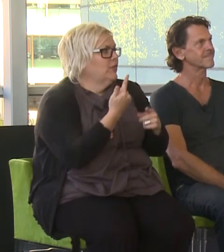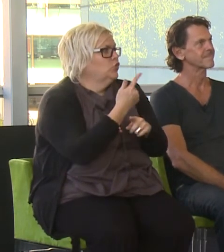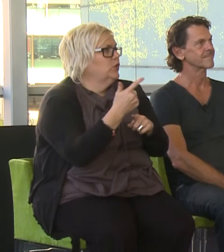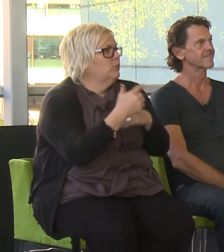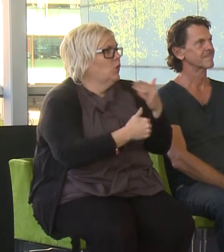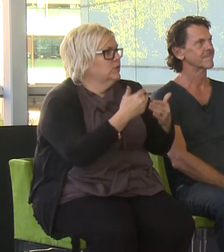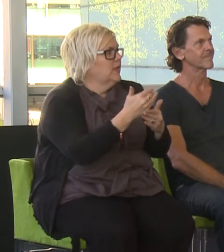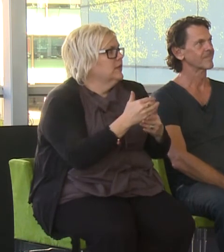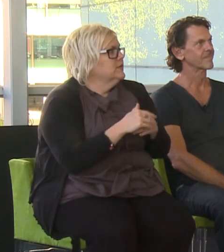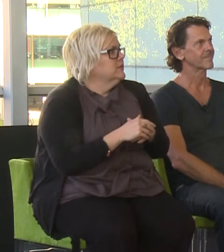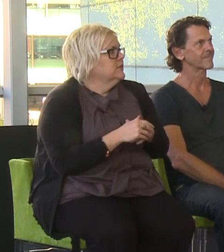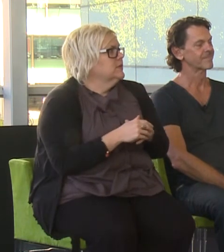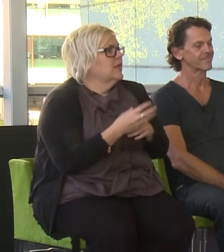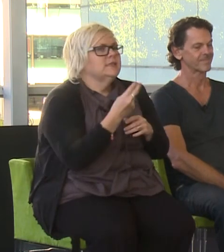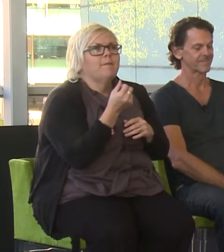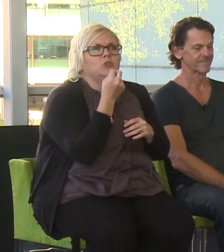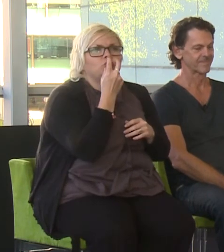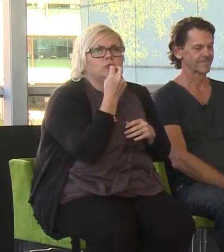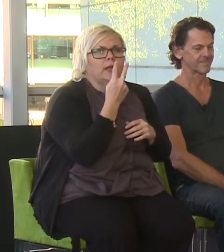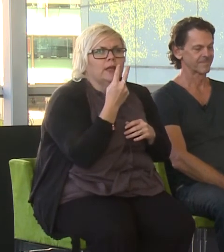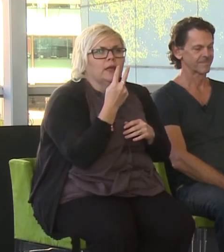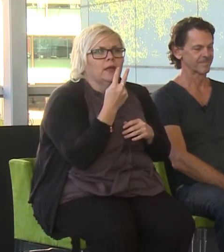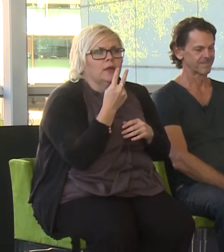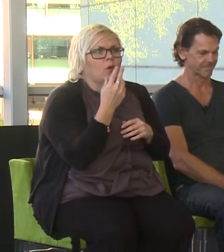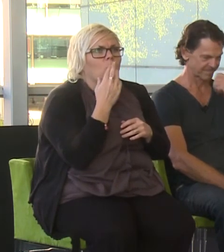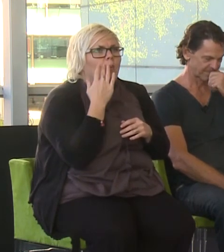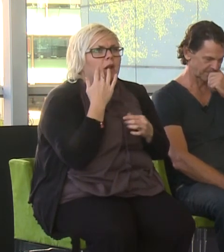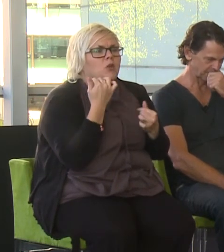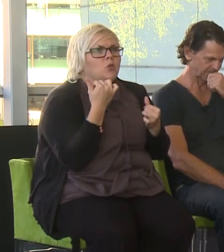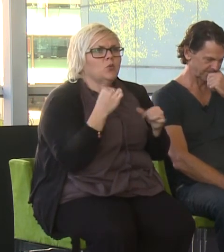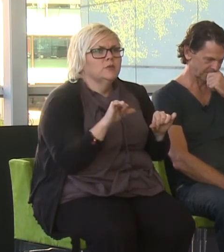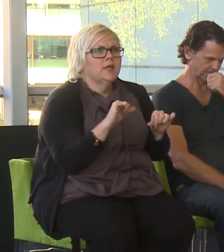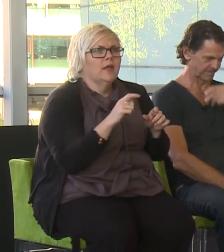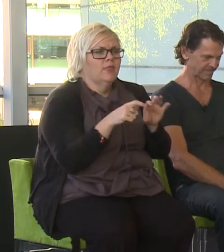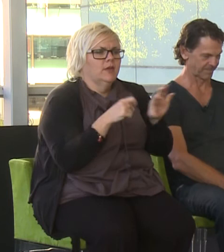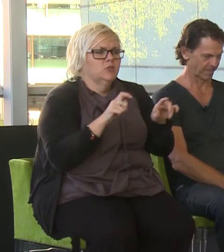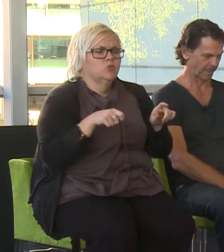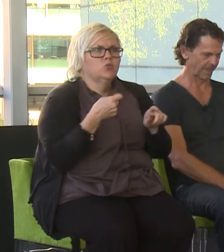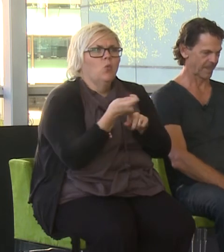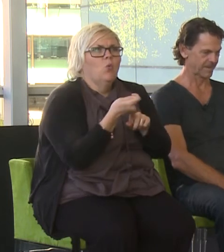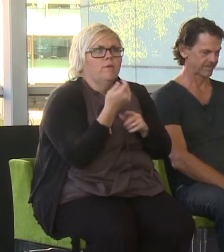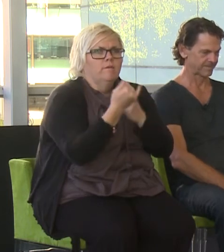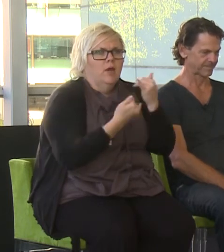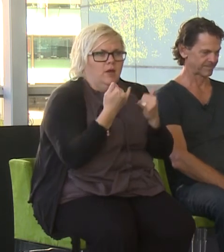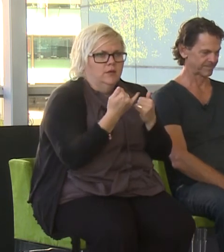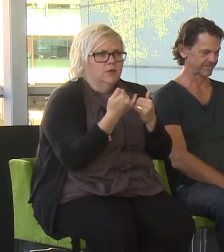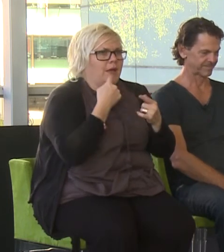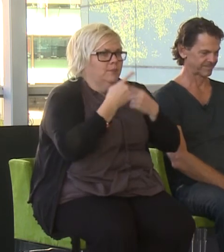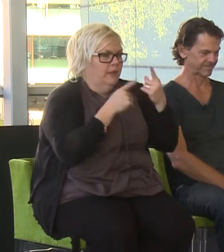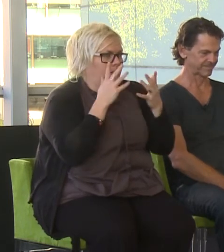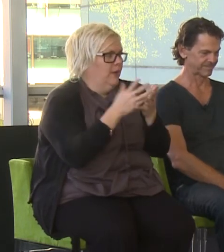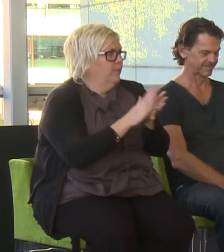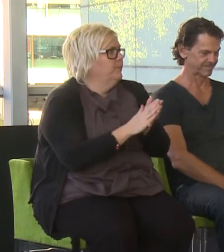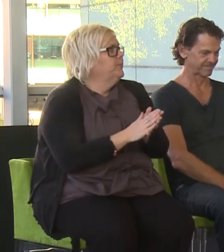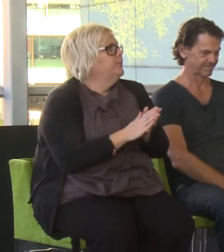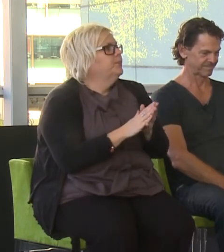describe some of the tricks employed while using a sword fighting sequence as an example. So here we go. We